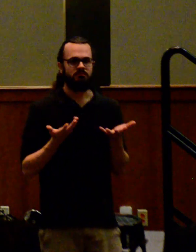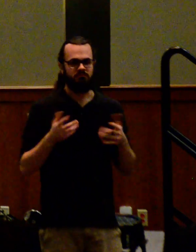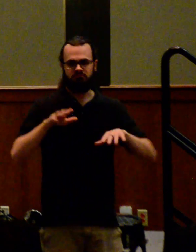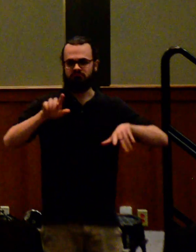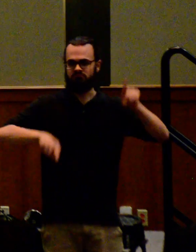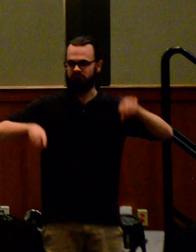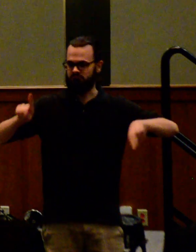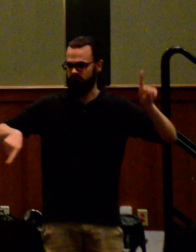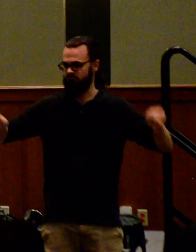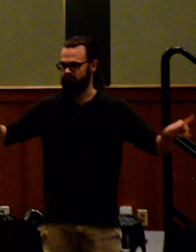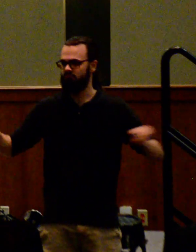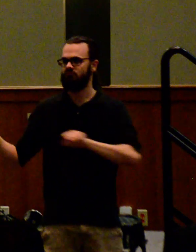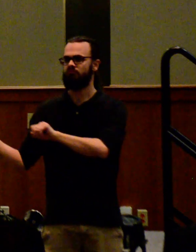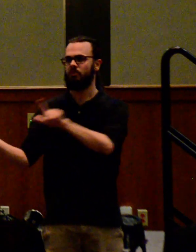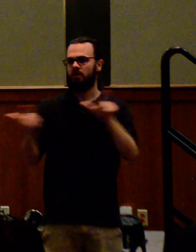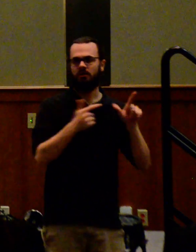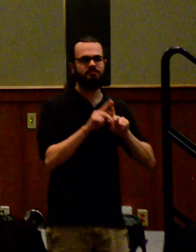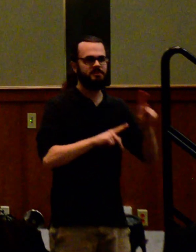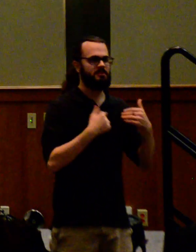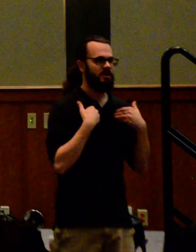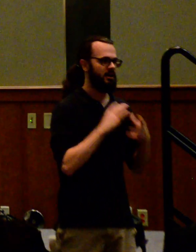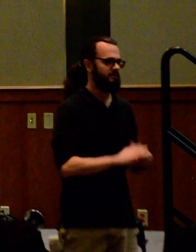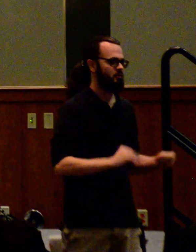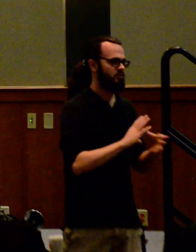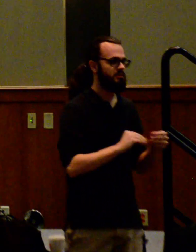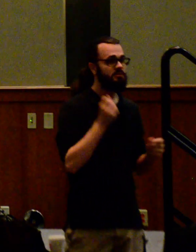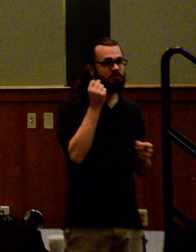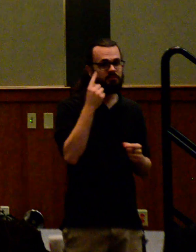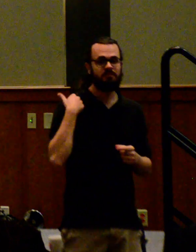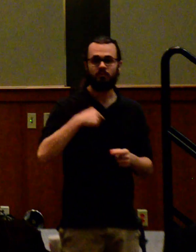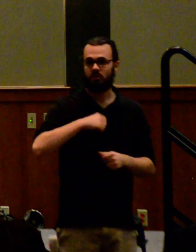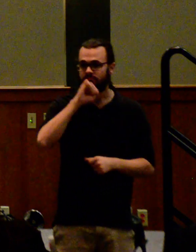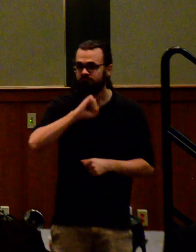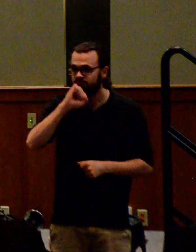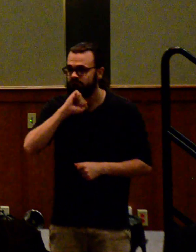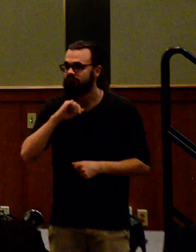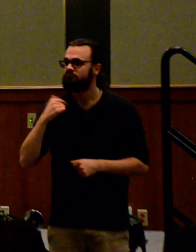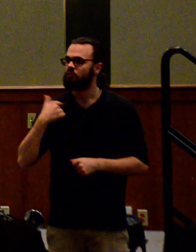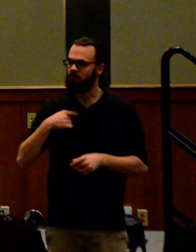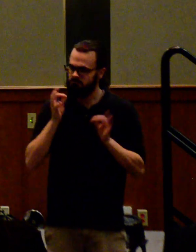So as we are resilient and determined to be the best person we can be, let's also